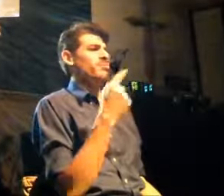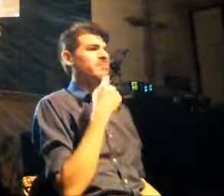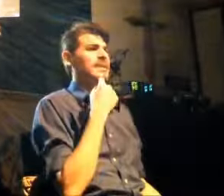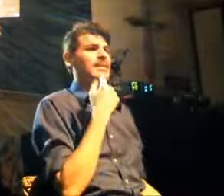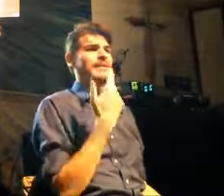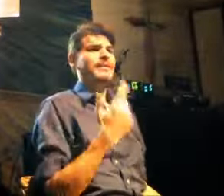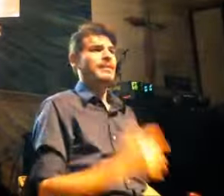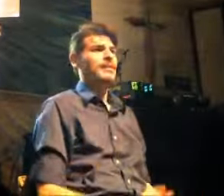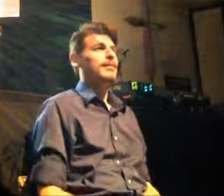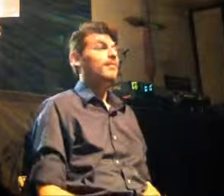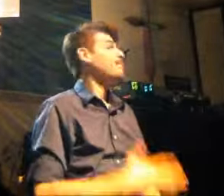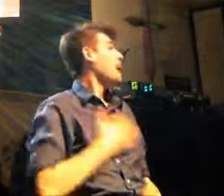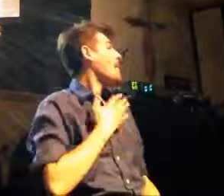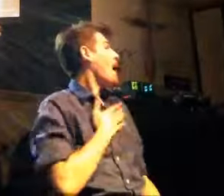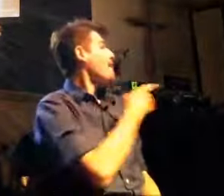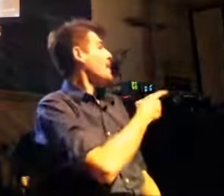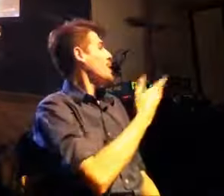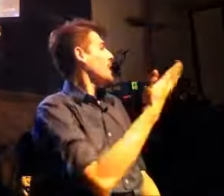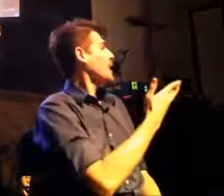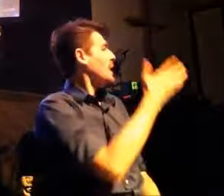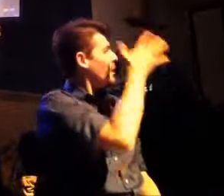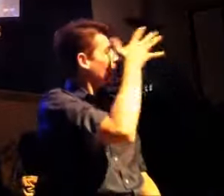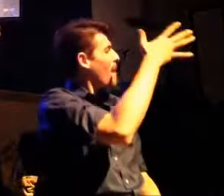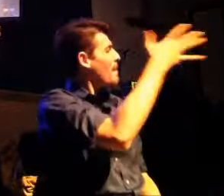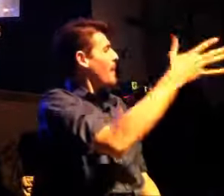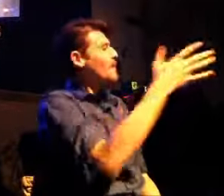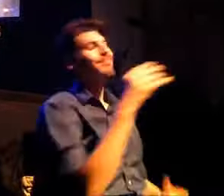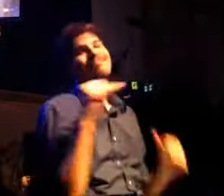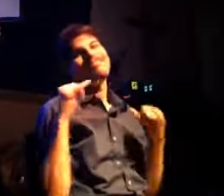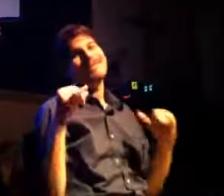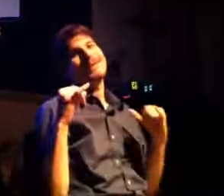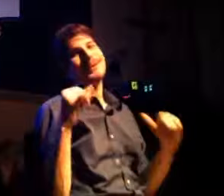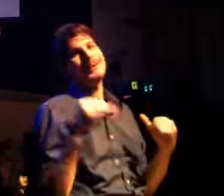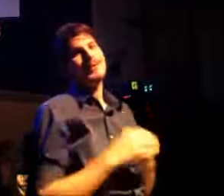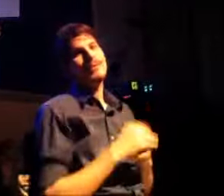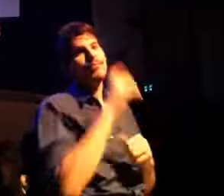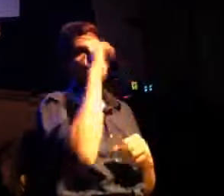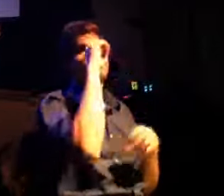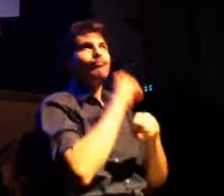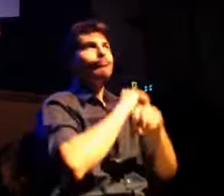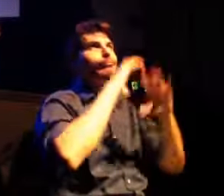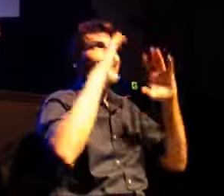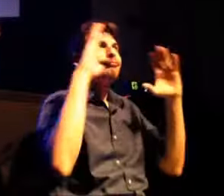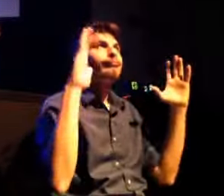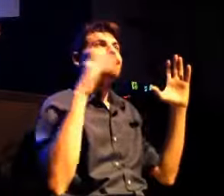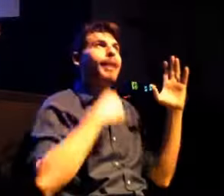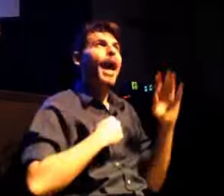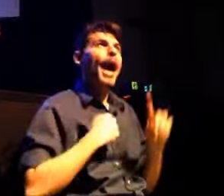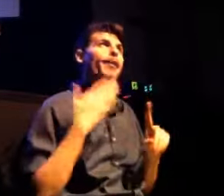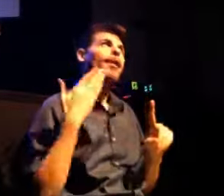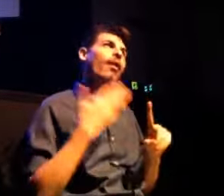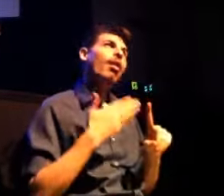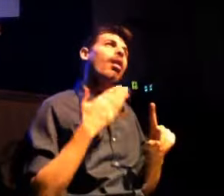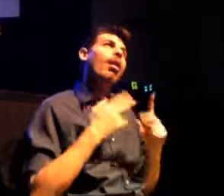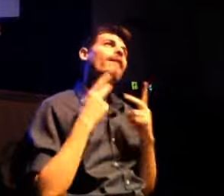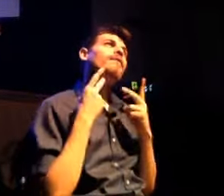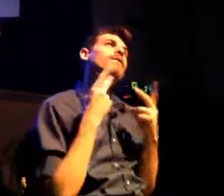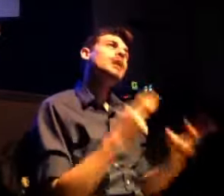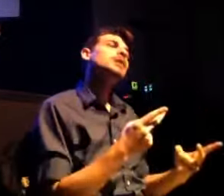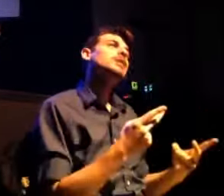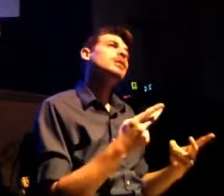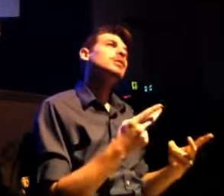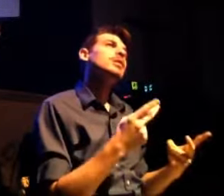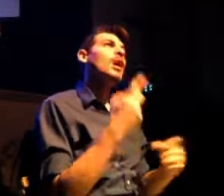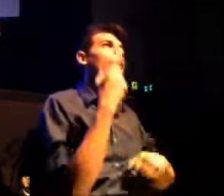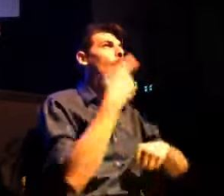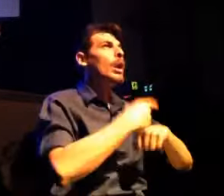Grandpa. Me too, kiddo. I'll just keep coming to visit, and eventually they'll put me in the corner of the